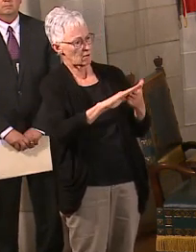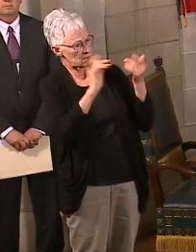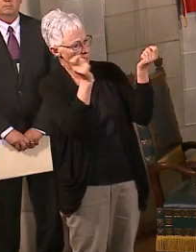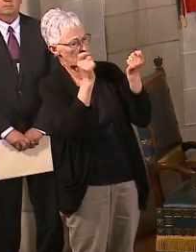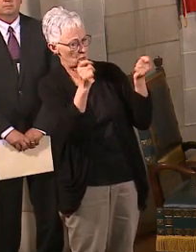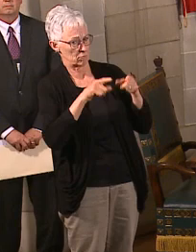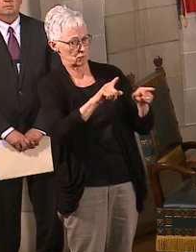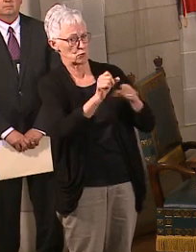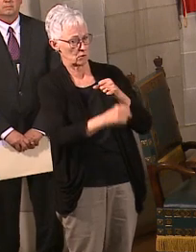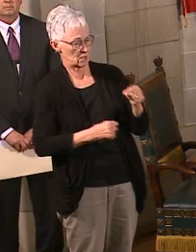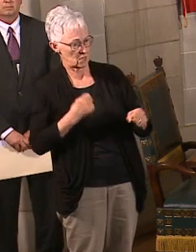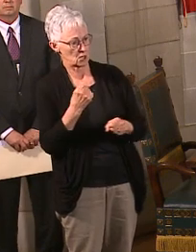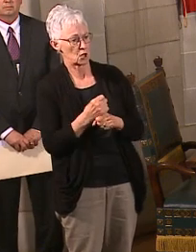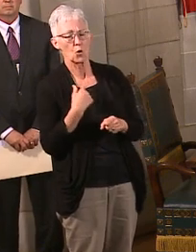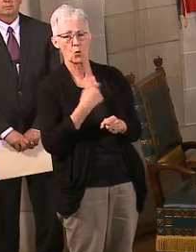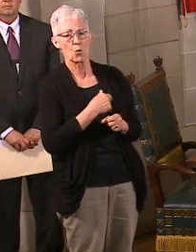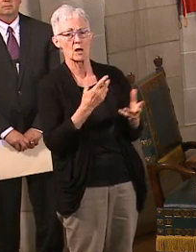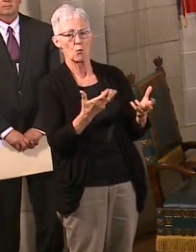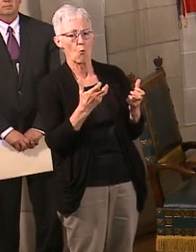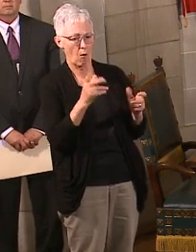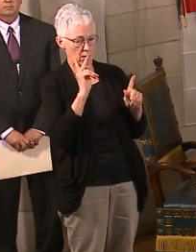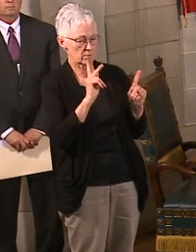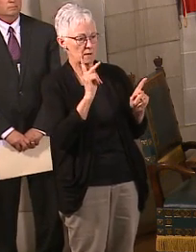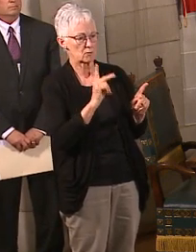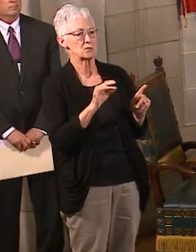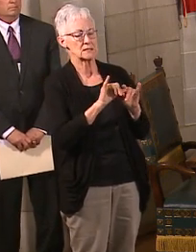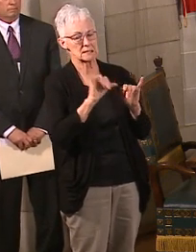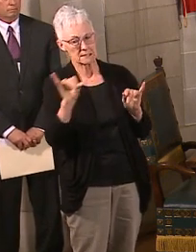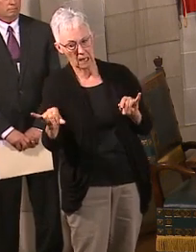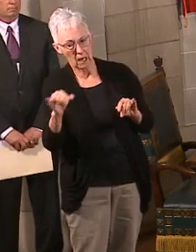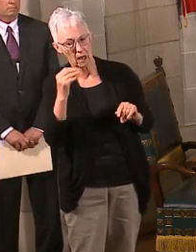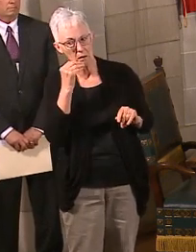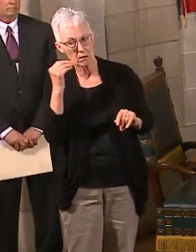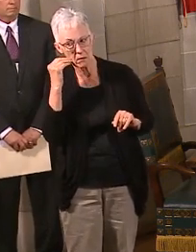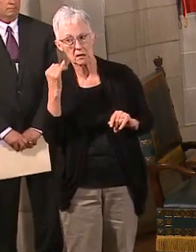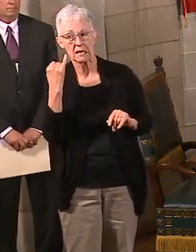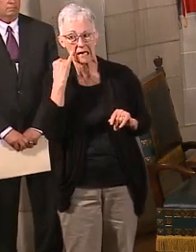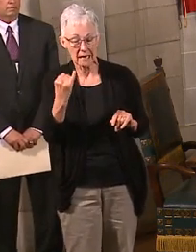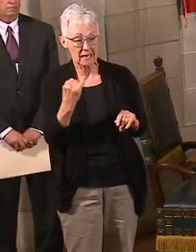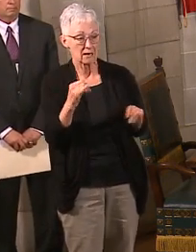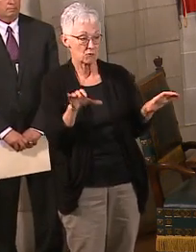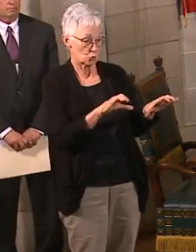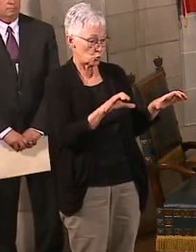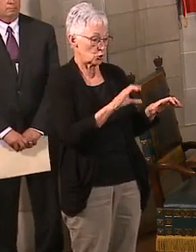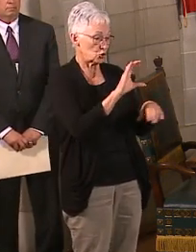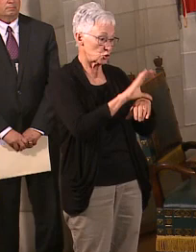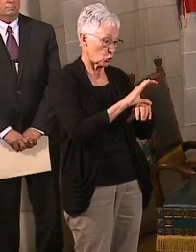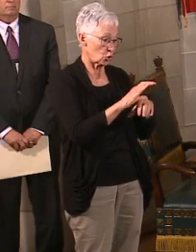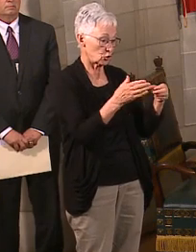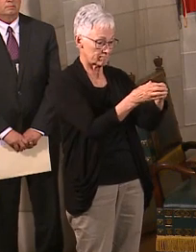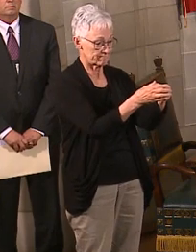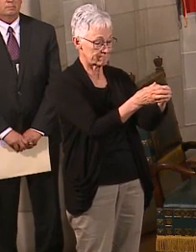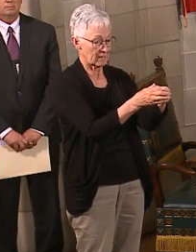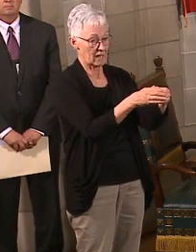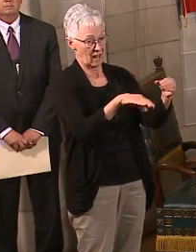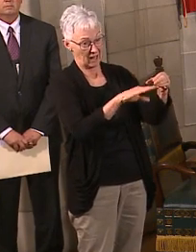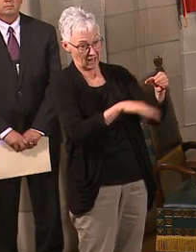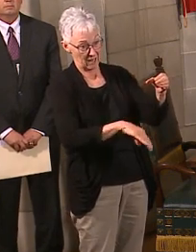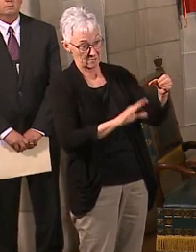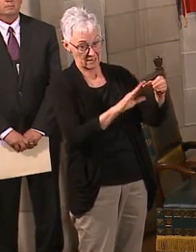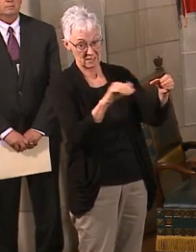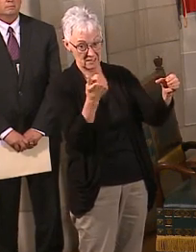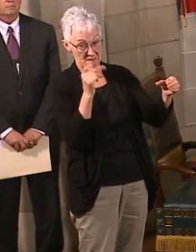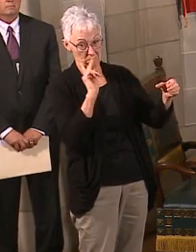distance. While they're doing it, I'd encourage people to stay home. But if people are doing church service with 10 or less, that is allowable under the